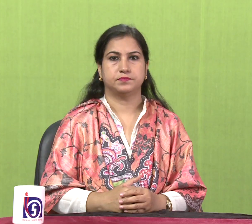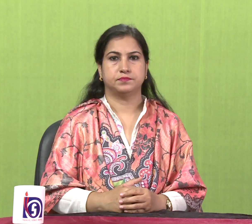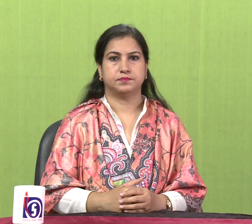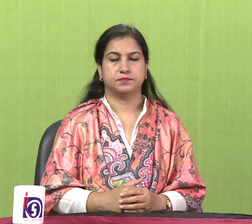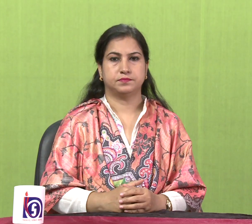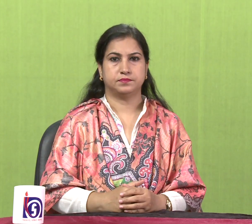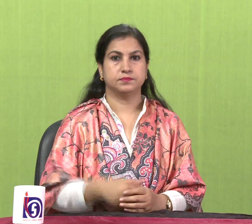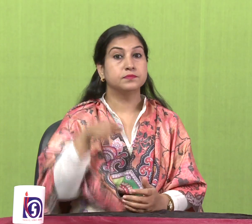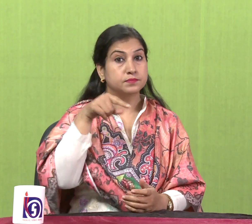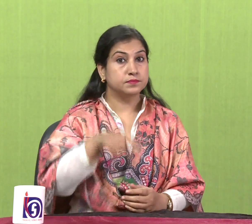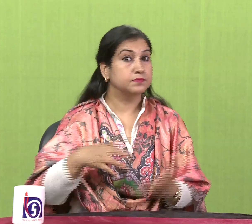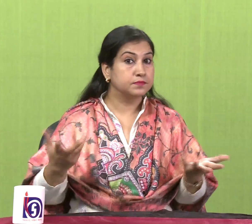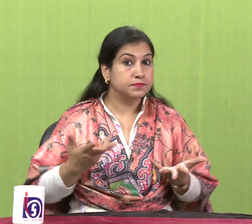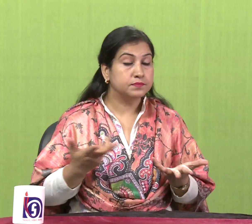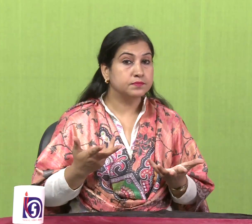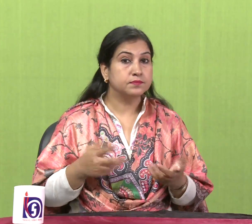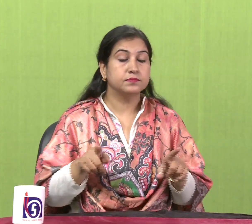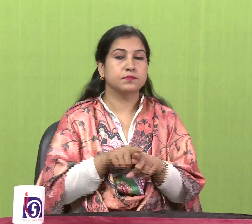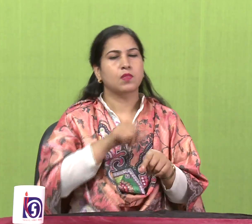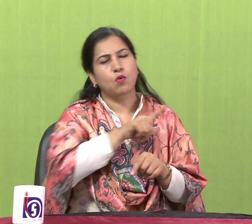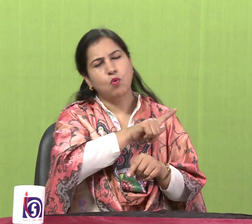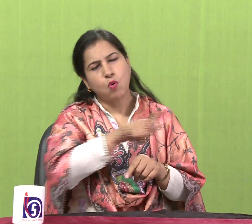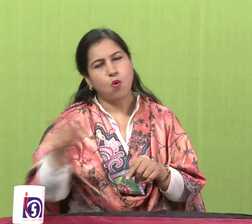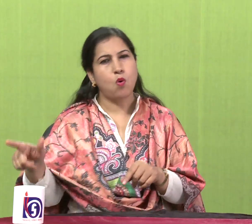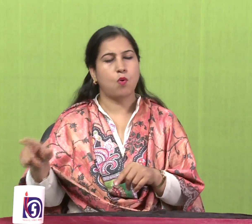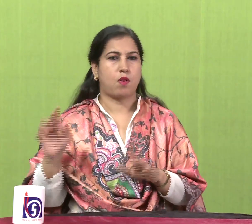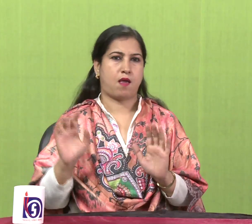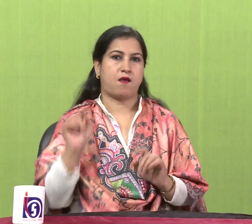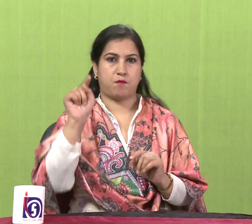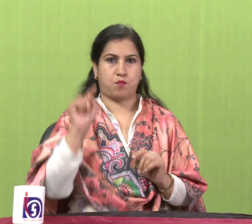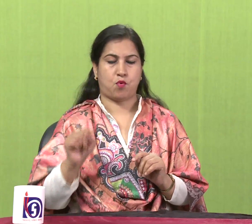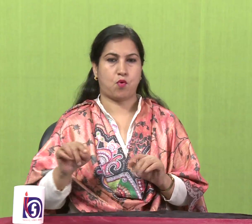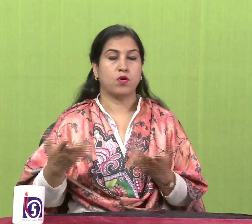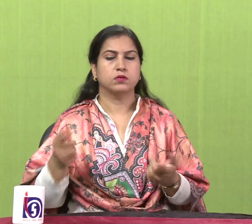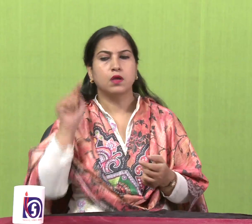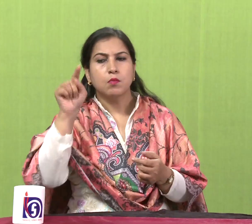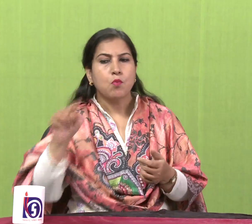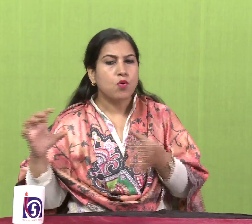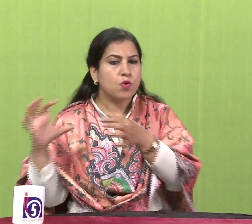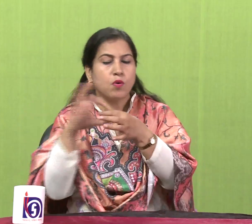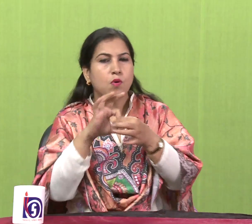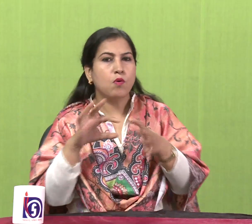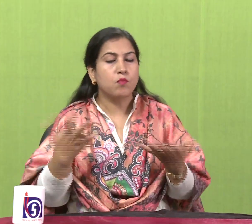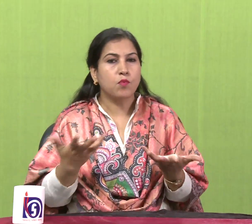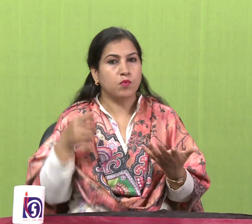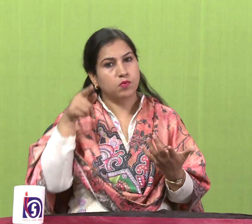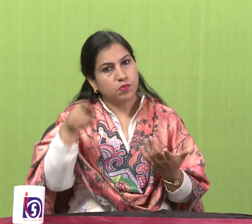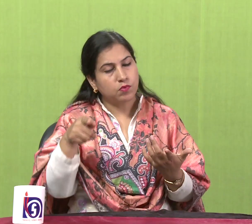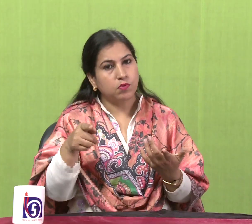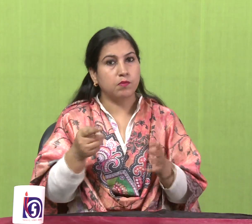This stage includes all those actions that are taken